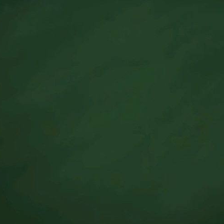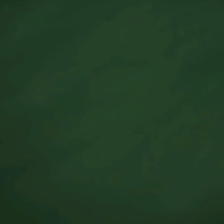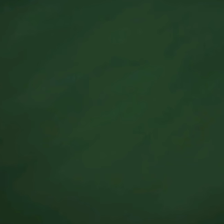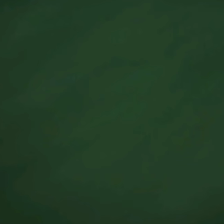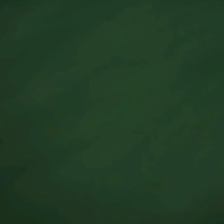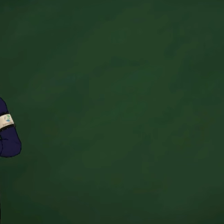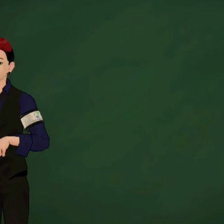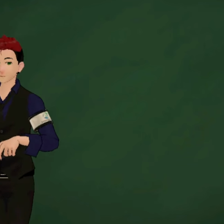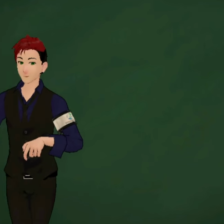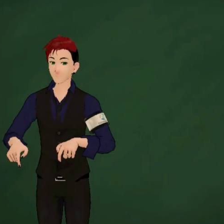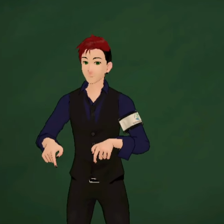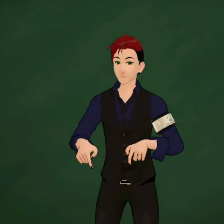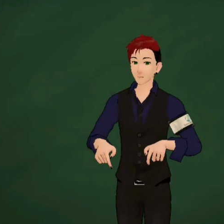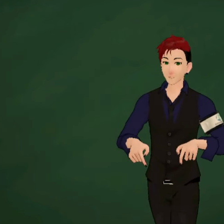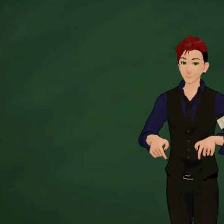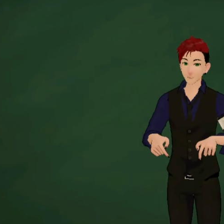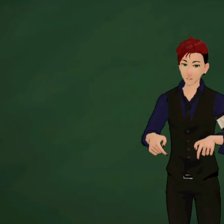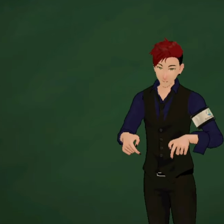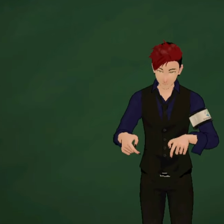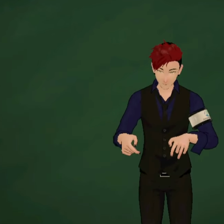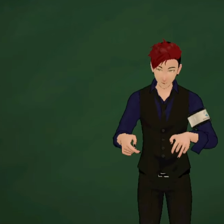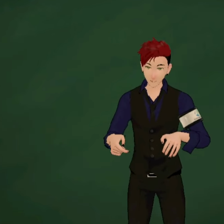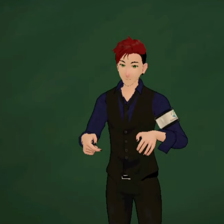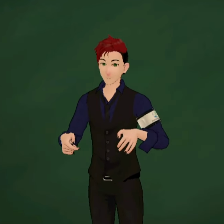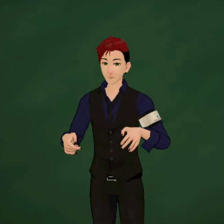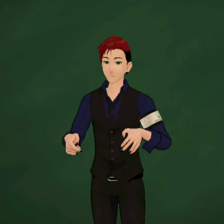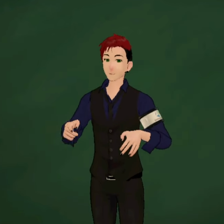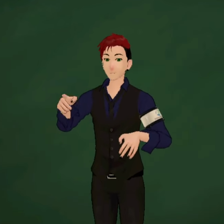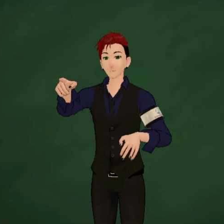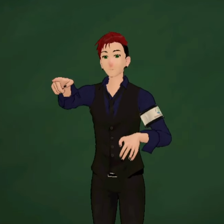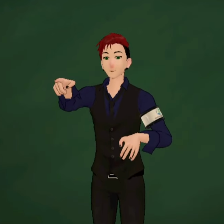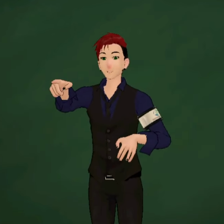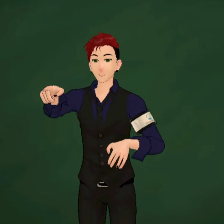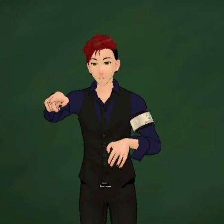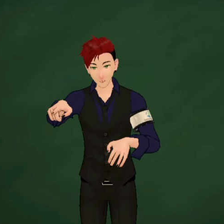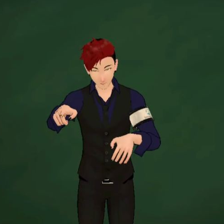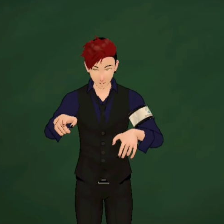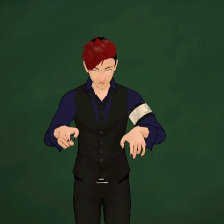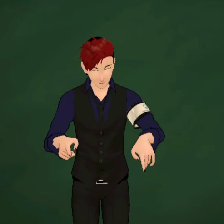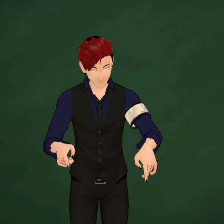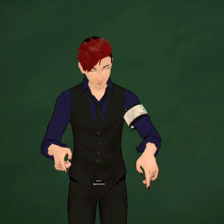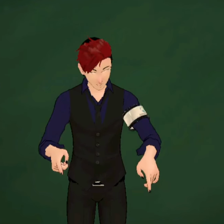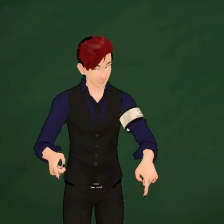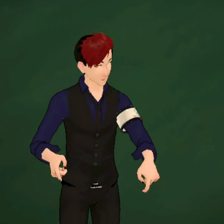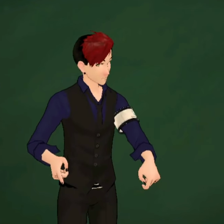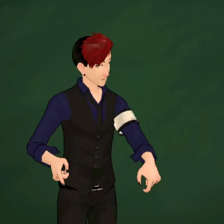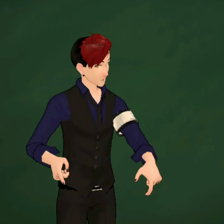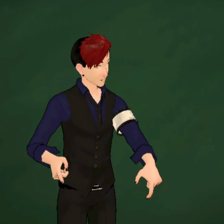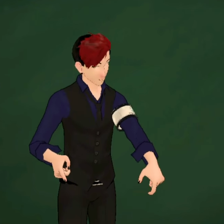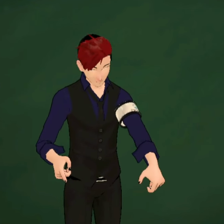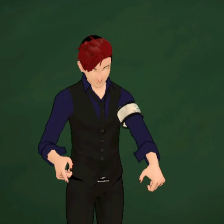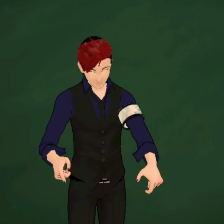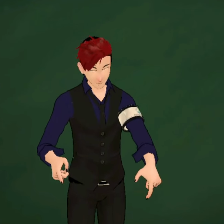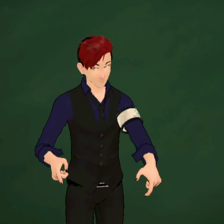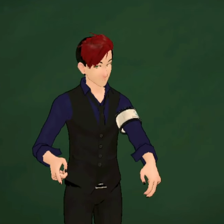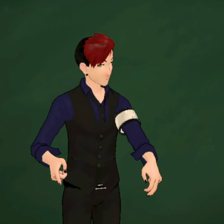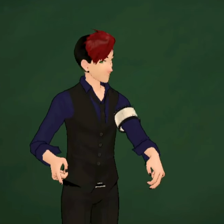first. Oh, no. I see. Okay. I forgot mute. Very Forgot close mute. second, but I saw it in the chat box first. I see.